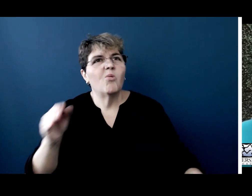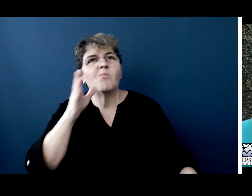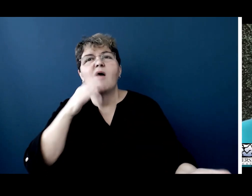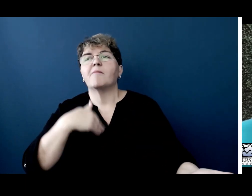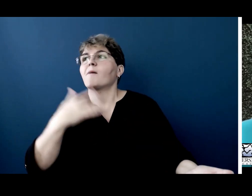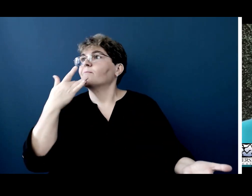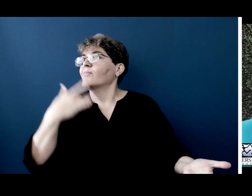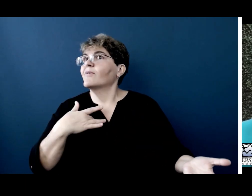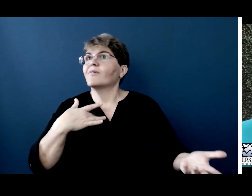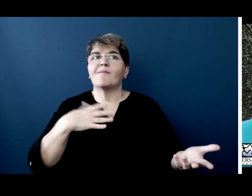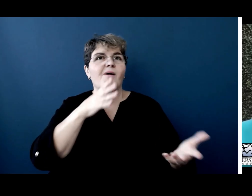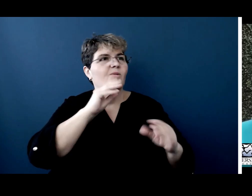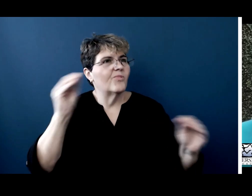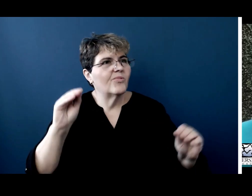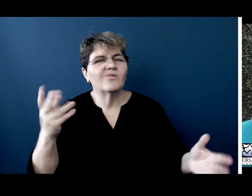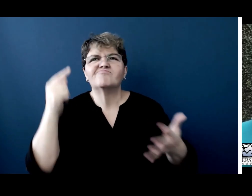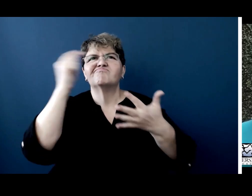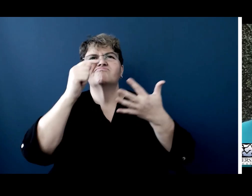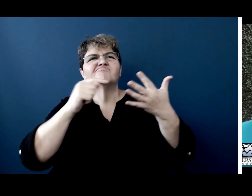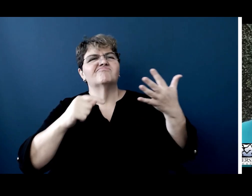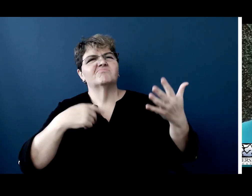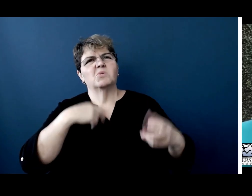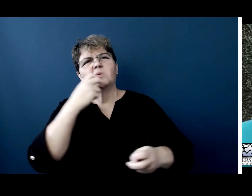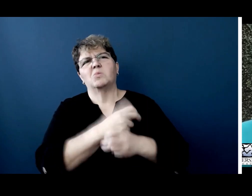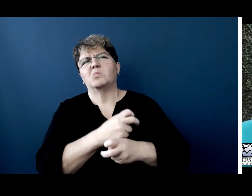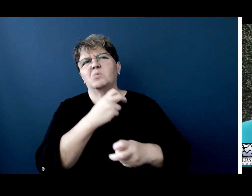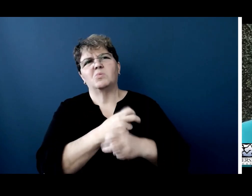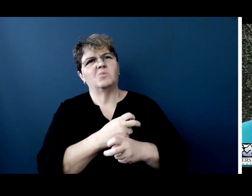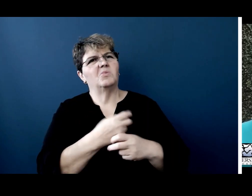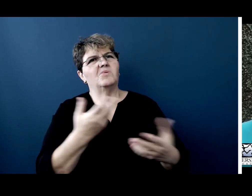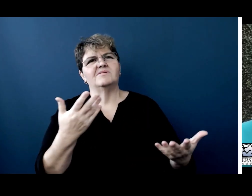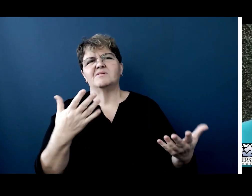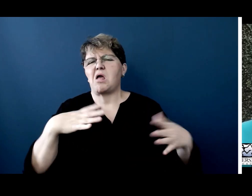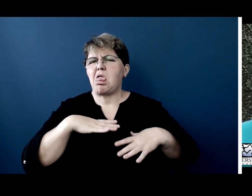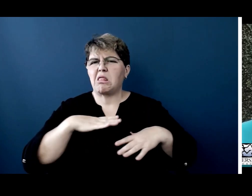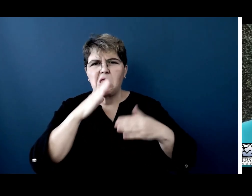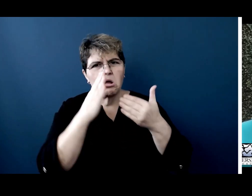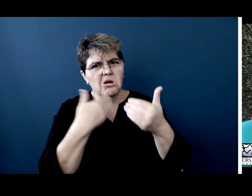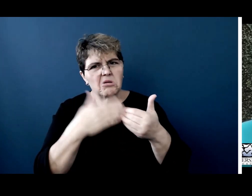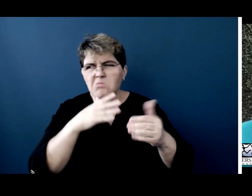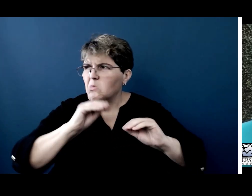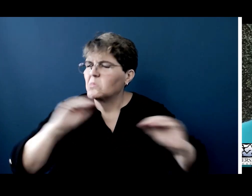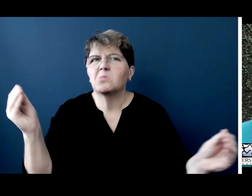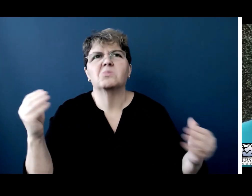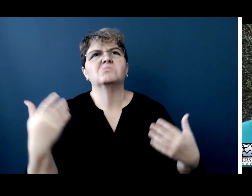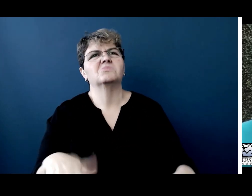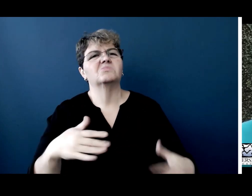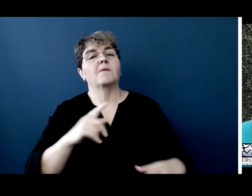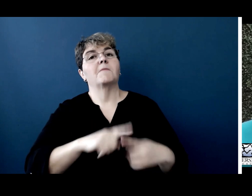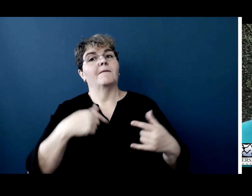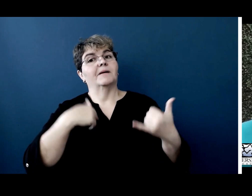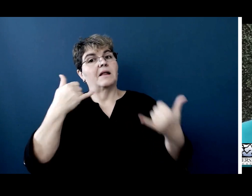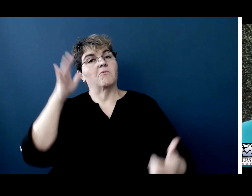holidays. Now, me and my dad going to Florida for Thanksgiving, going up to New